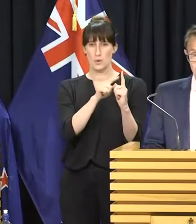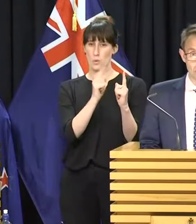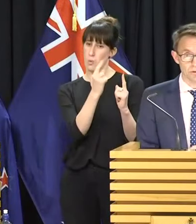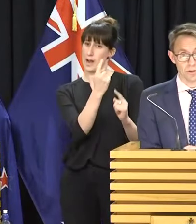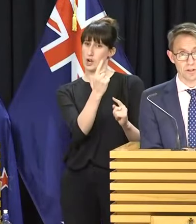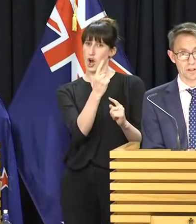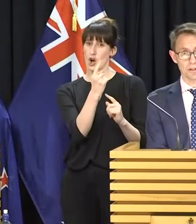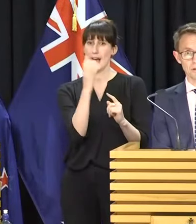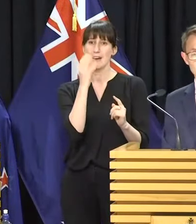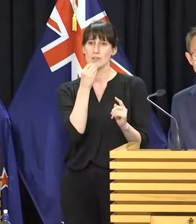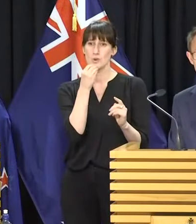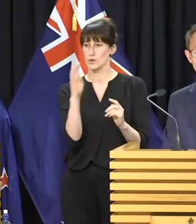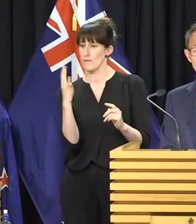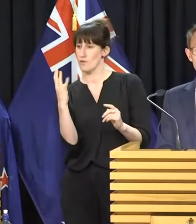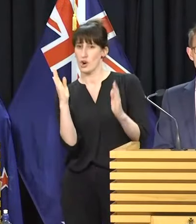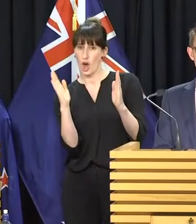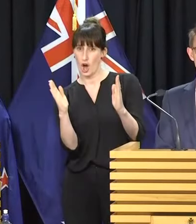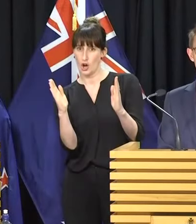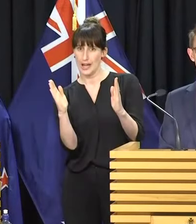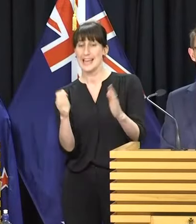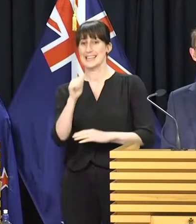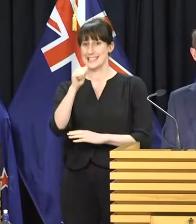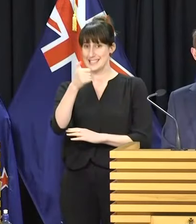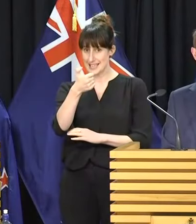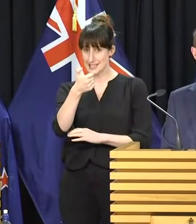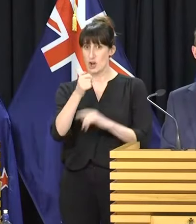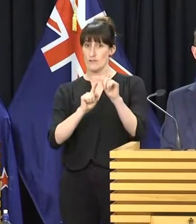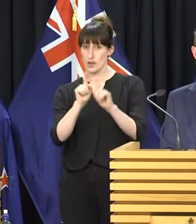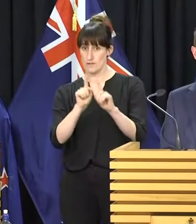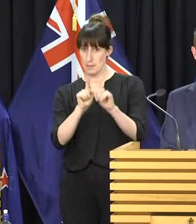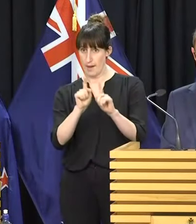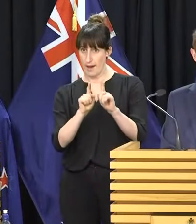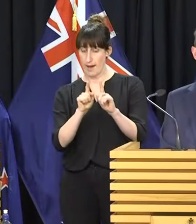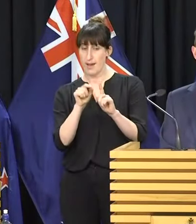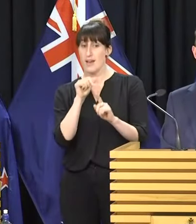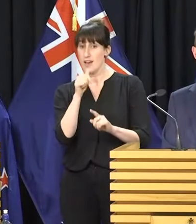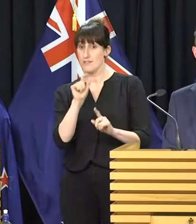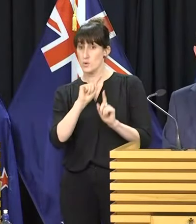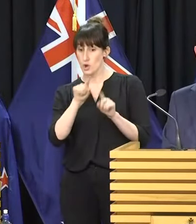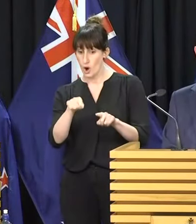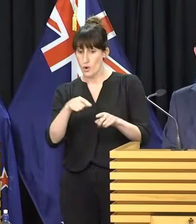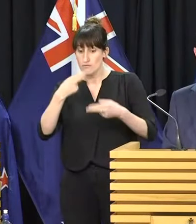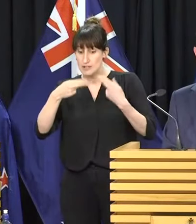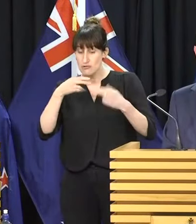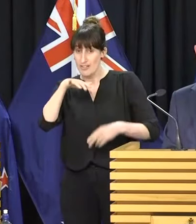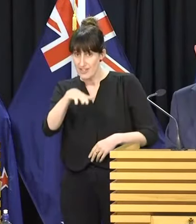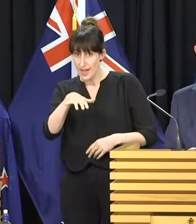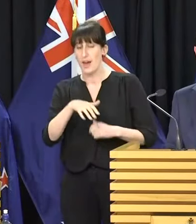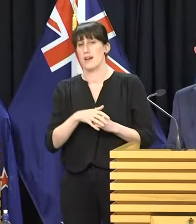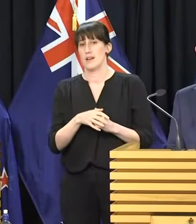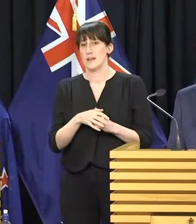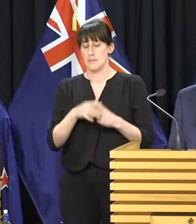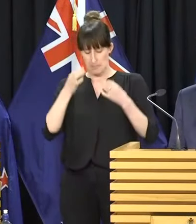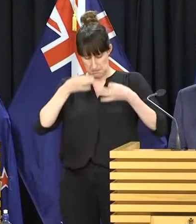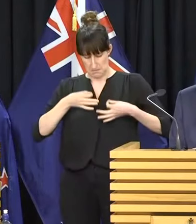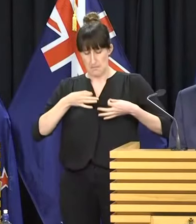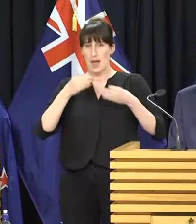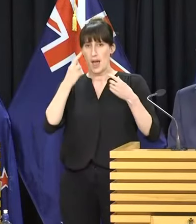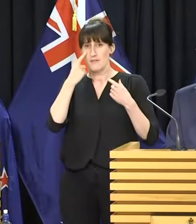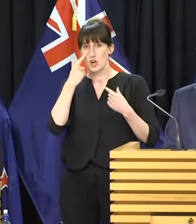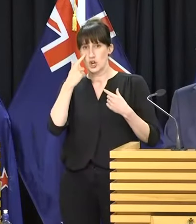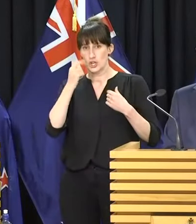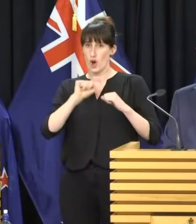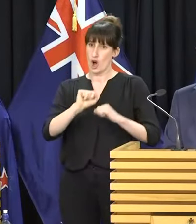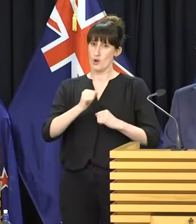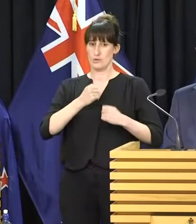Friday, which was the 6th of November, to watch out for symptoms and get a test if they become symptomatic. Something that